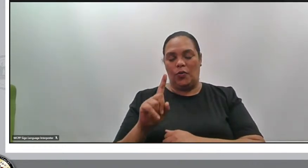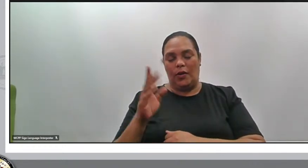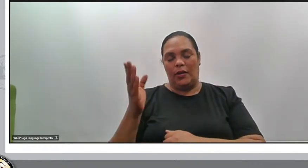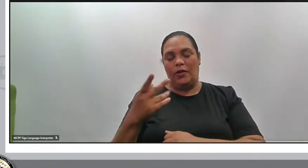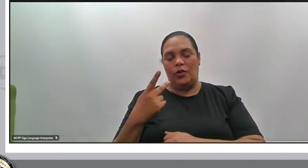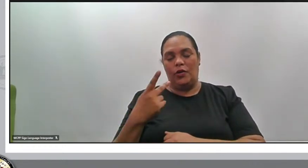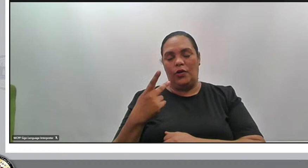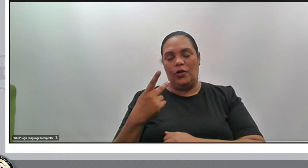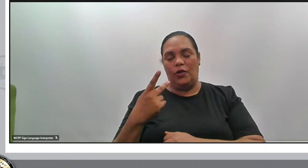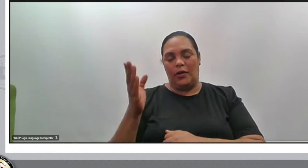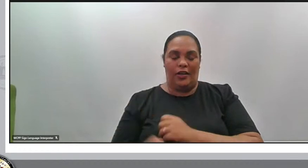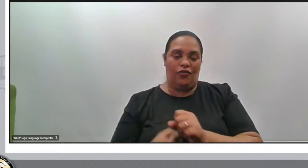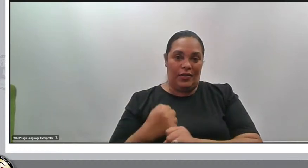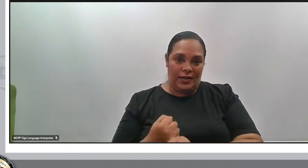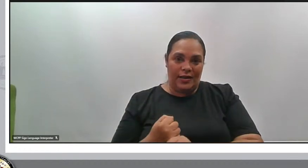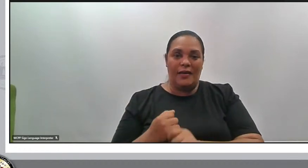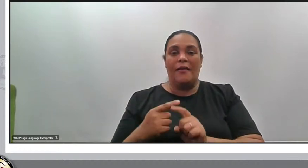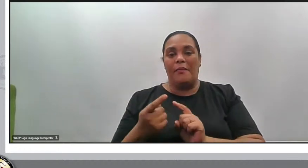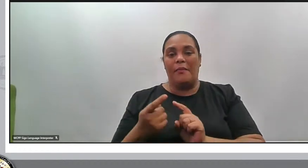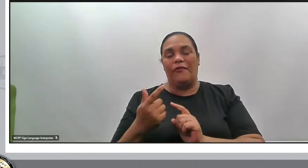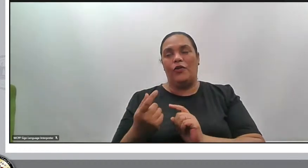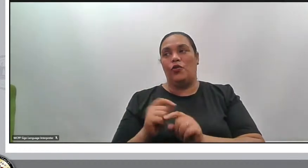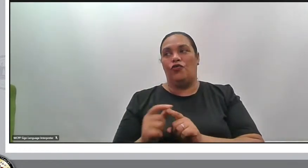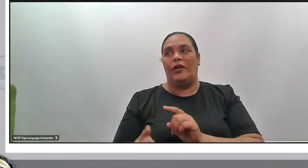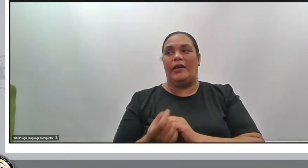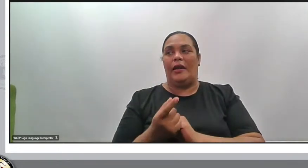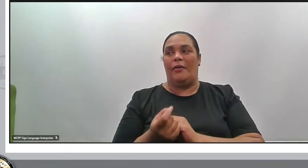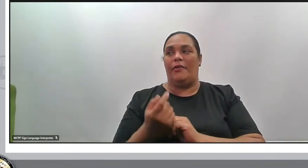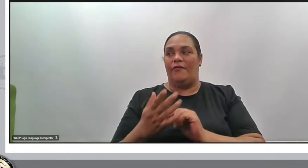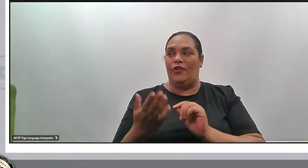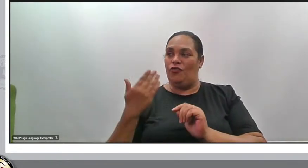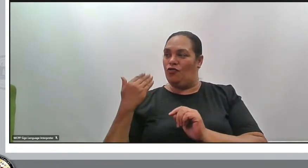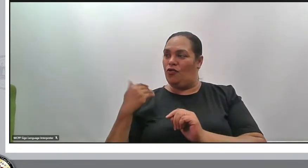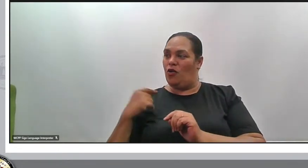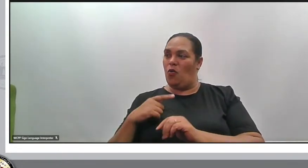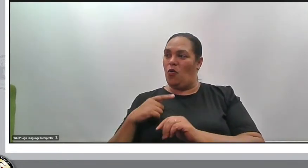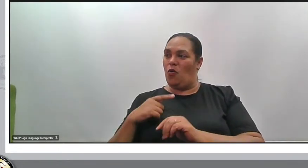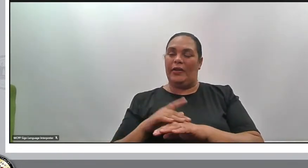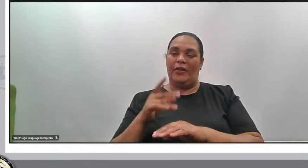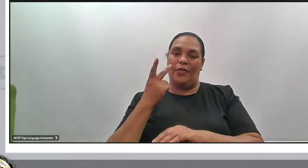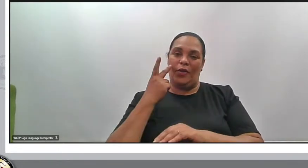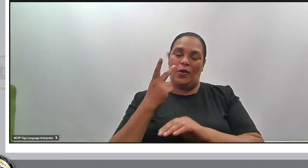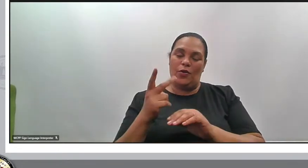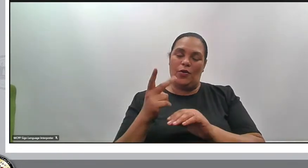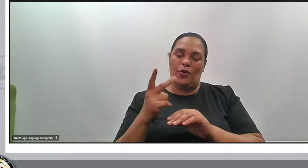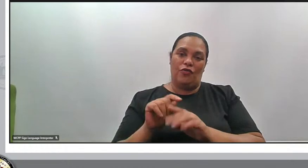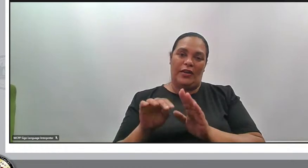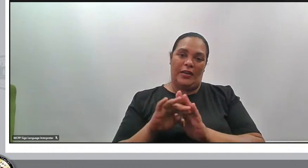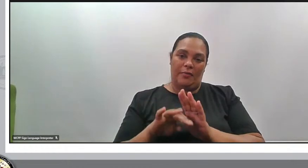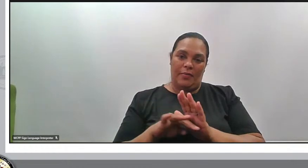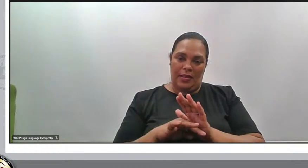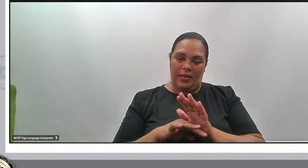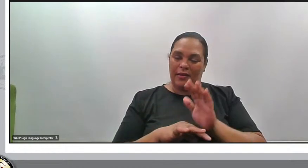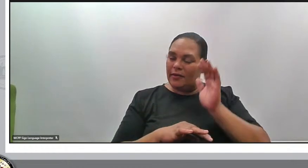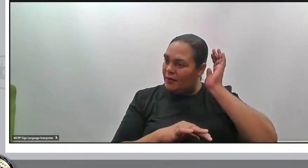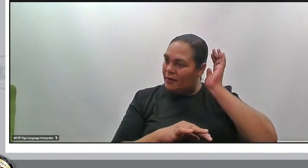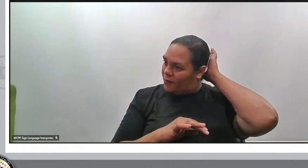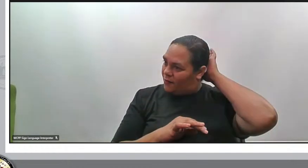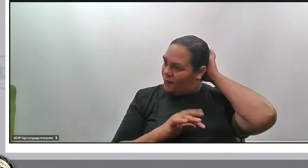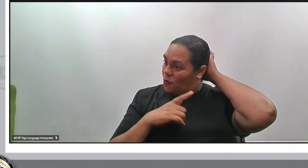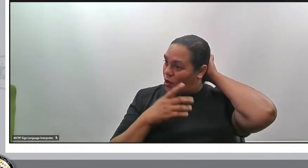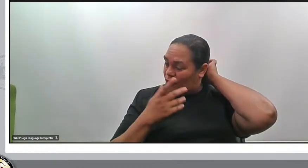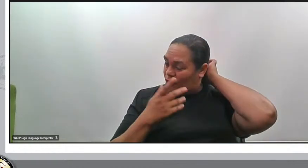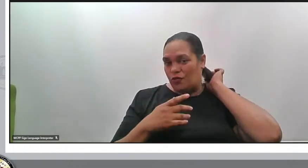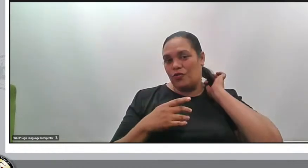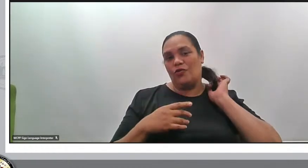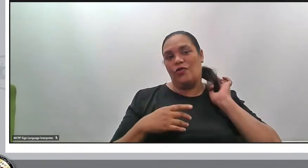21-22 financial year, and quite a bit of training took place in this year due to basically as per the training plan. And because of that, obviously the